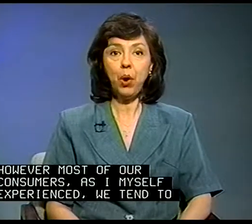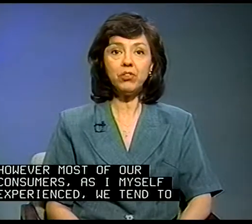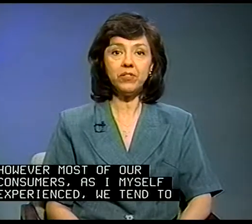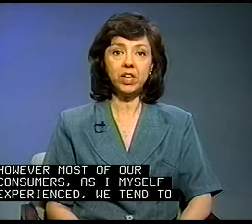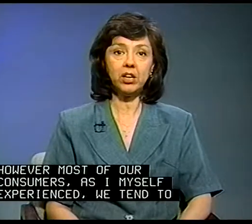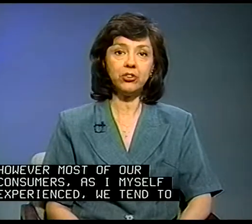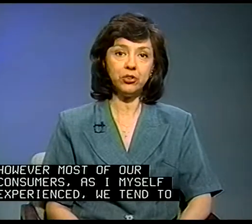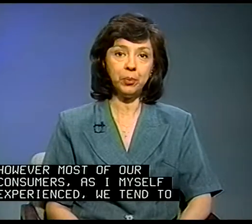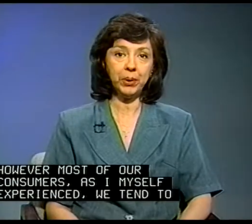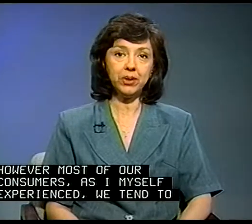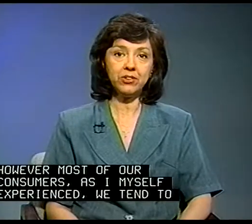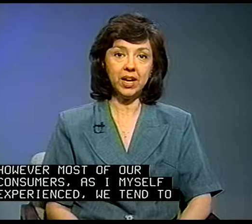most of our consumers,